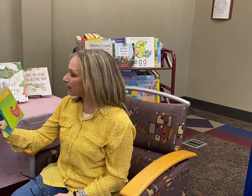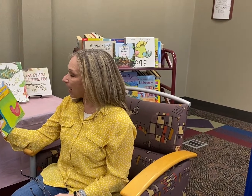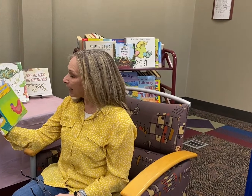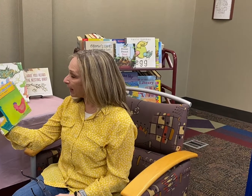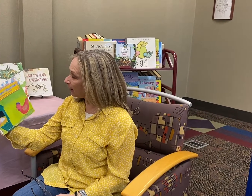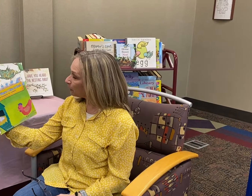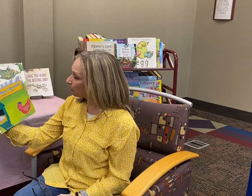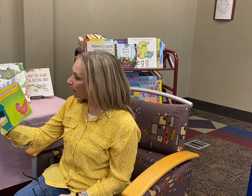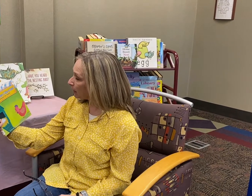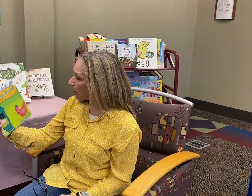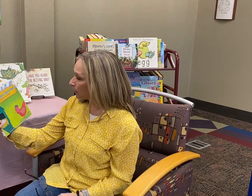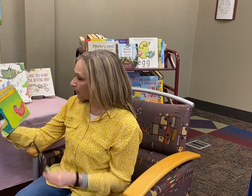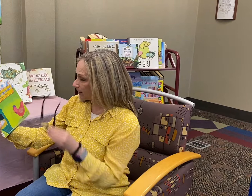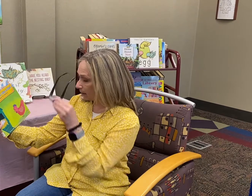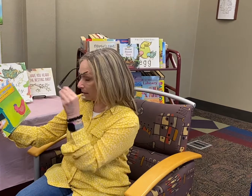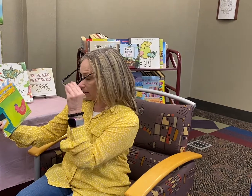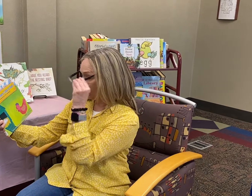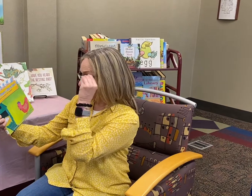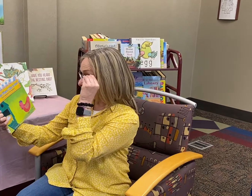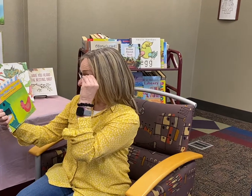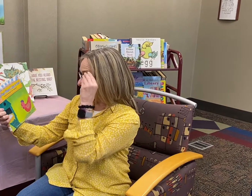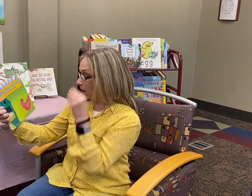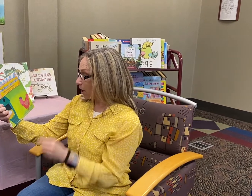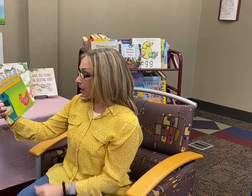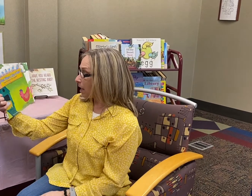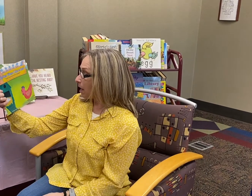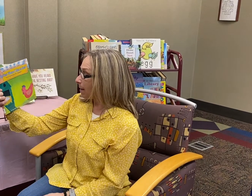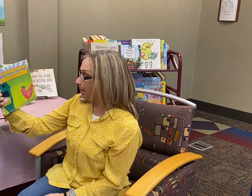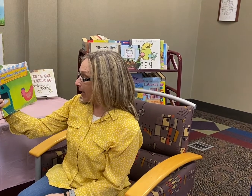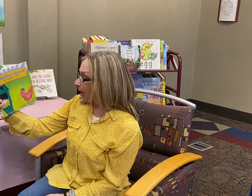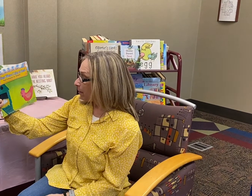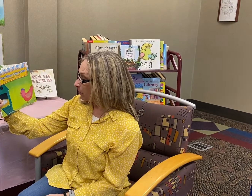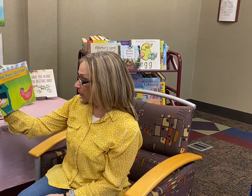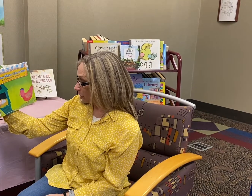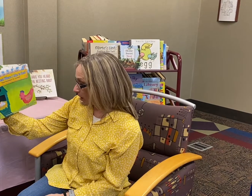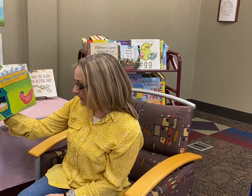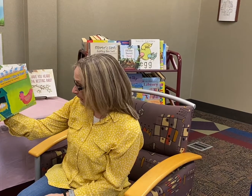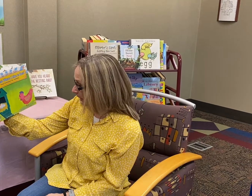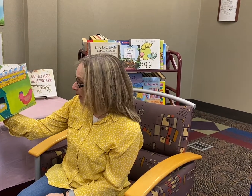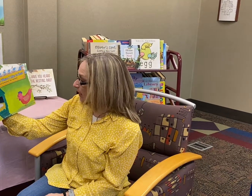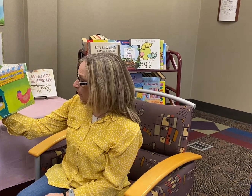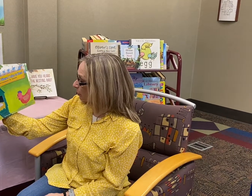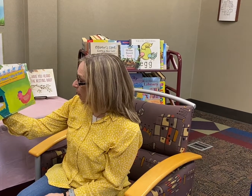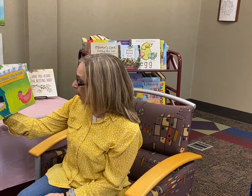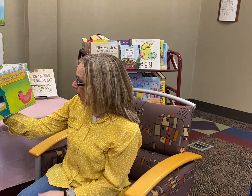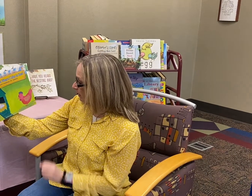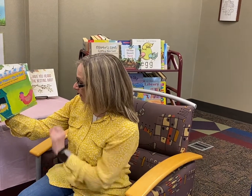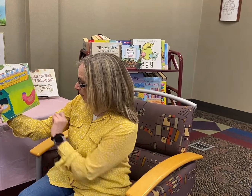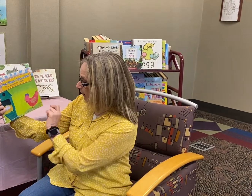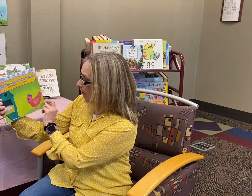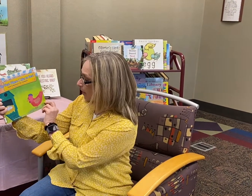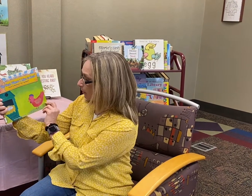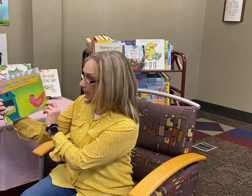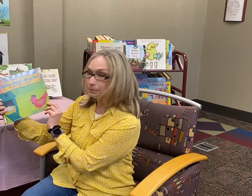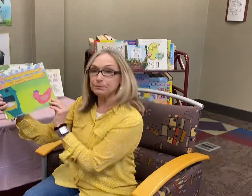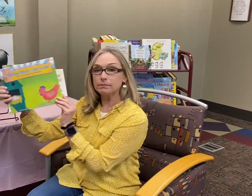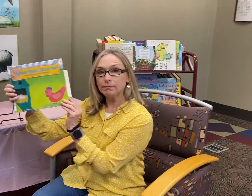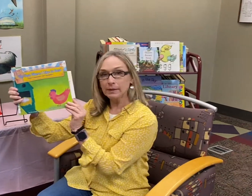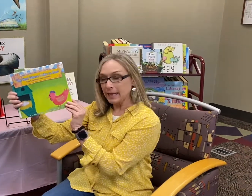Sign Language for Animals by John Bab Perchovnik, illustrated by Stephanie Bauer. And I'm going